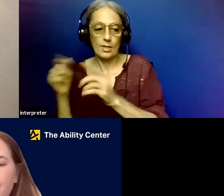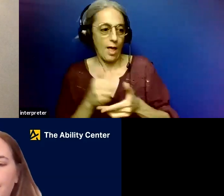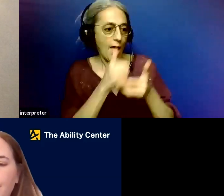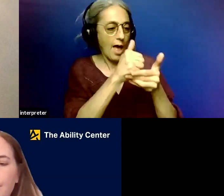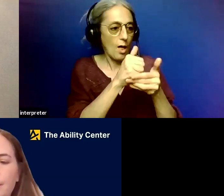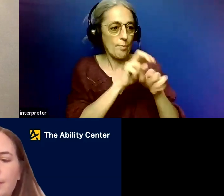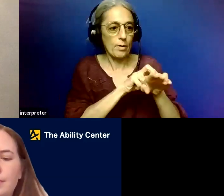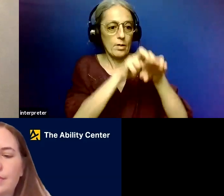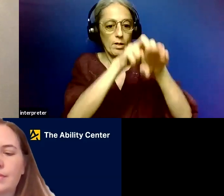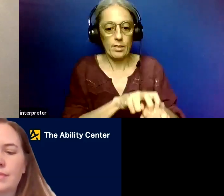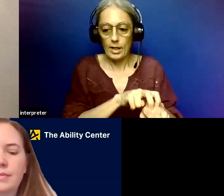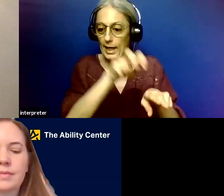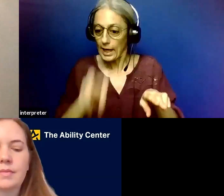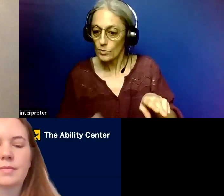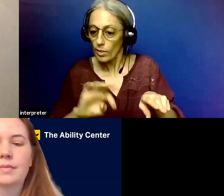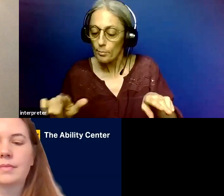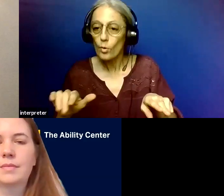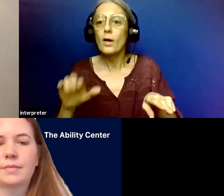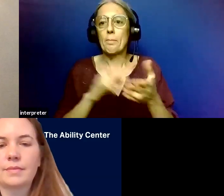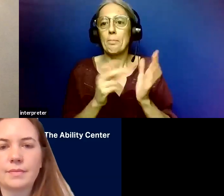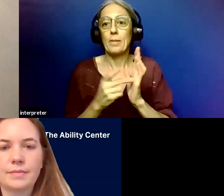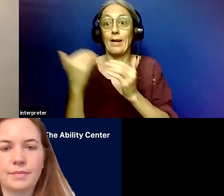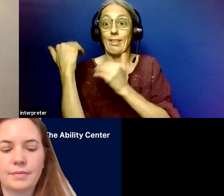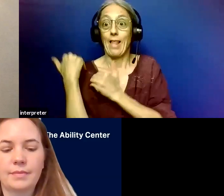pool? Private clubs are exempt.